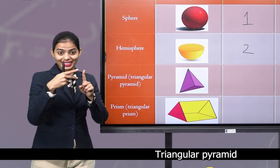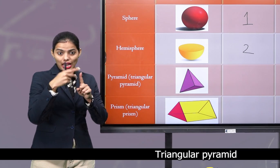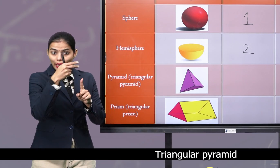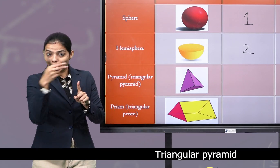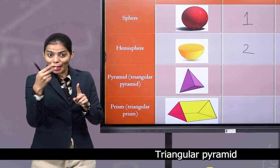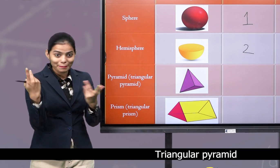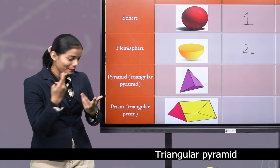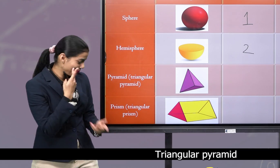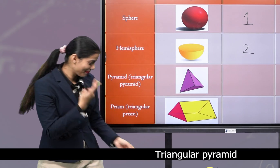Triangular pyramid.